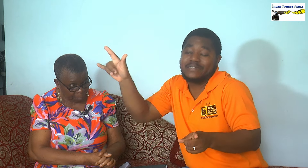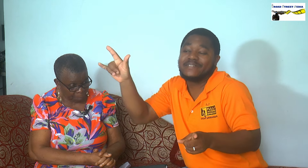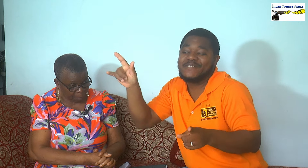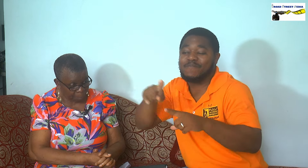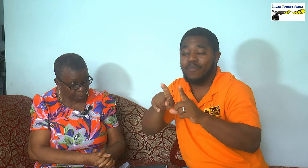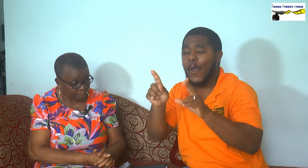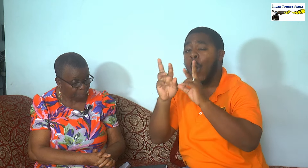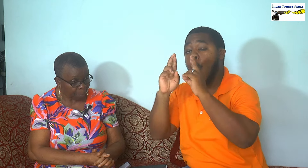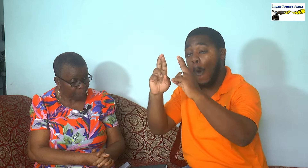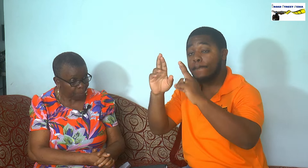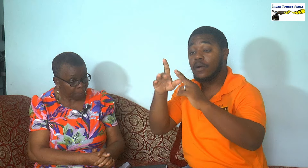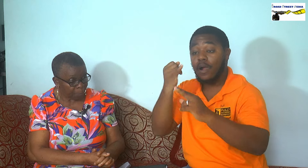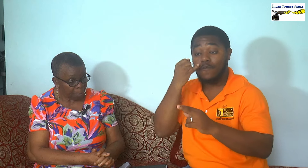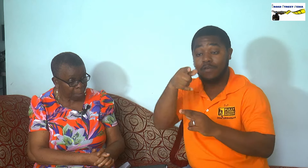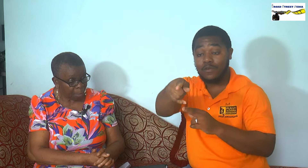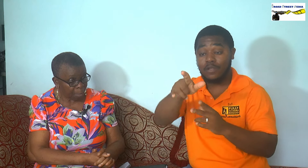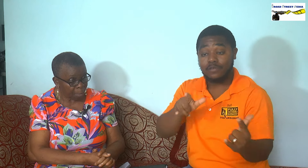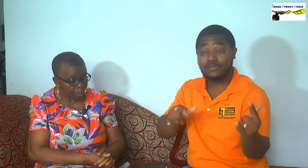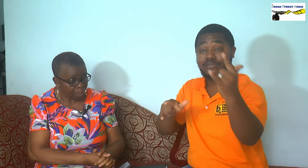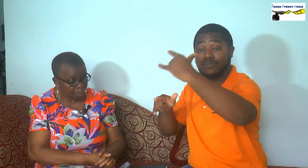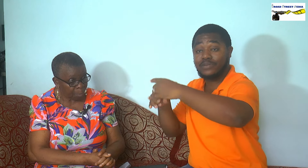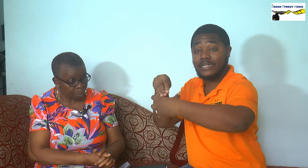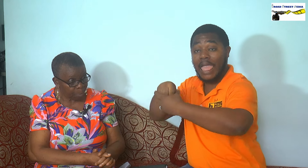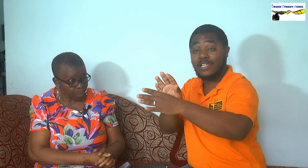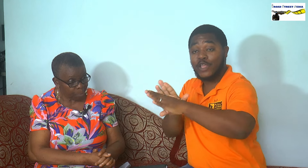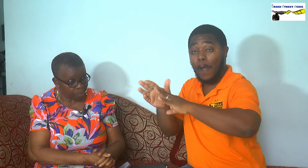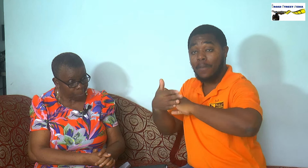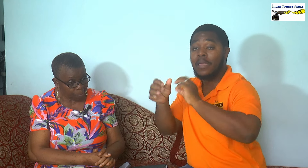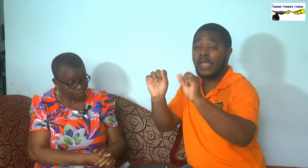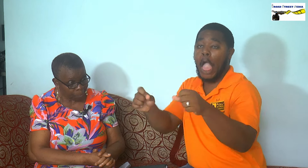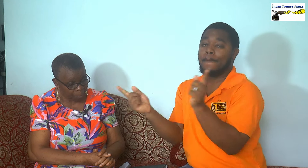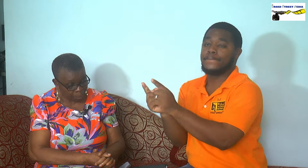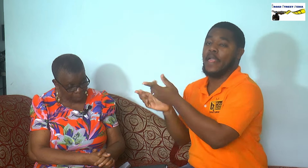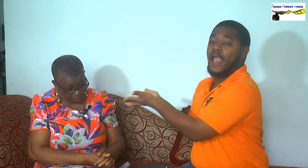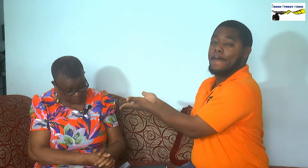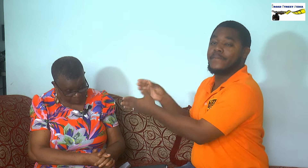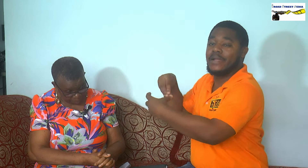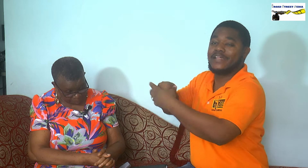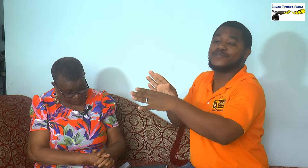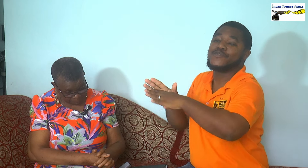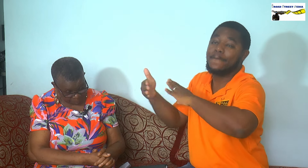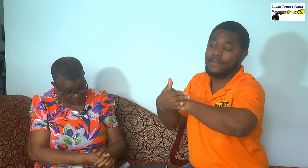But she's going to be returning to Jamaica very soon. Hopefully,